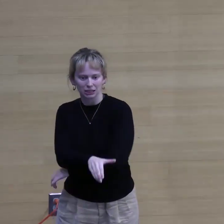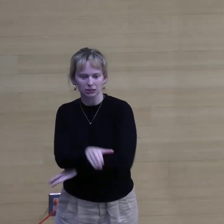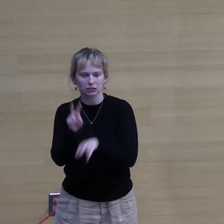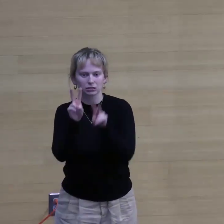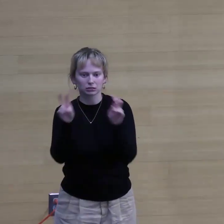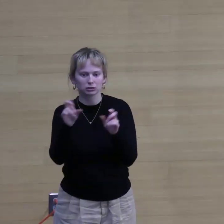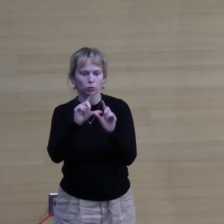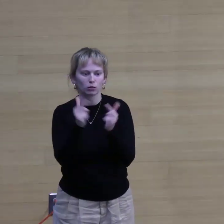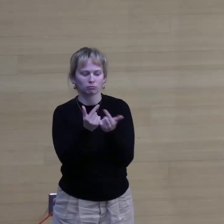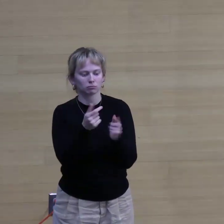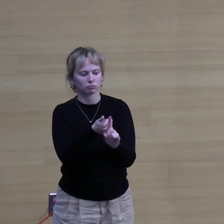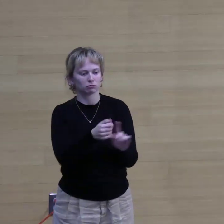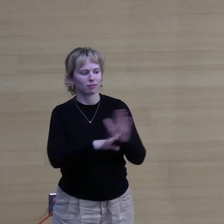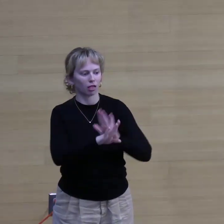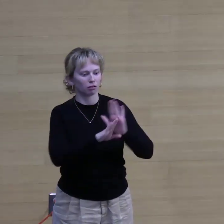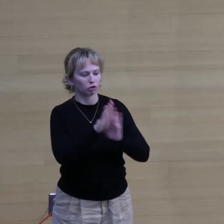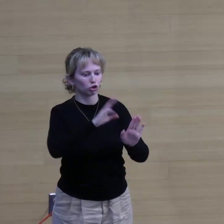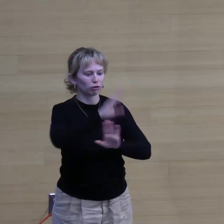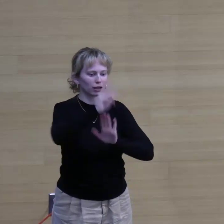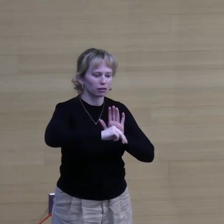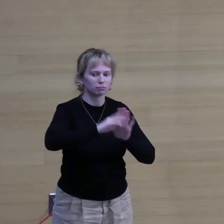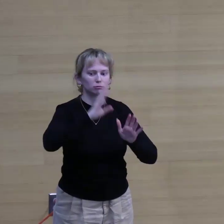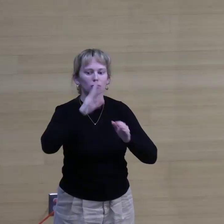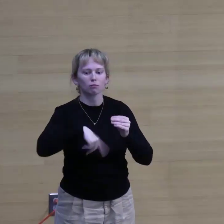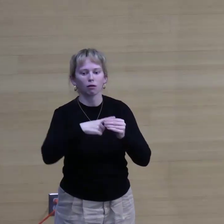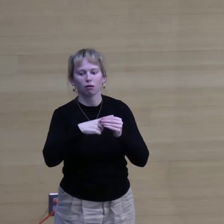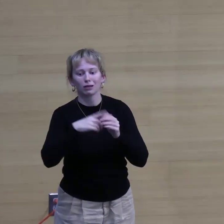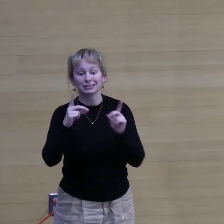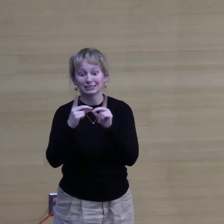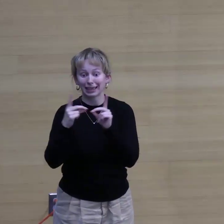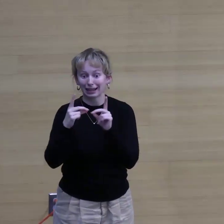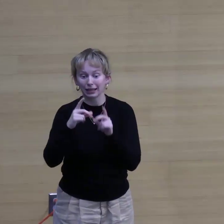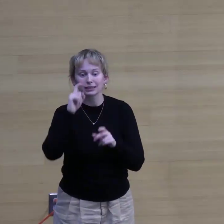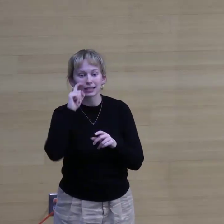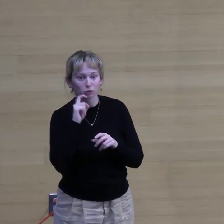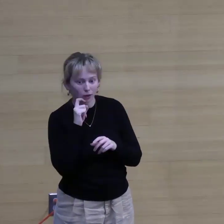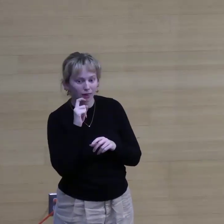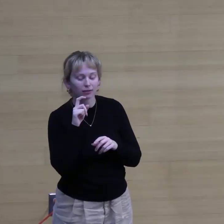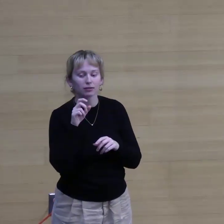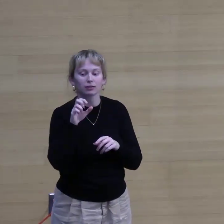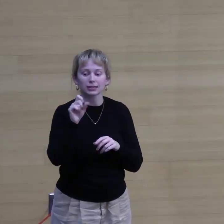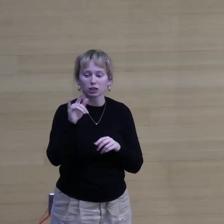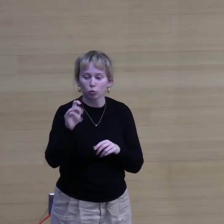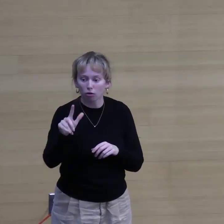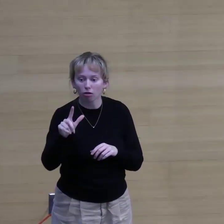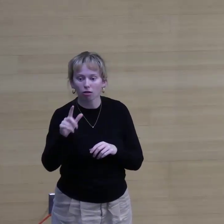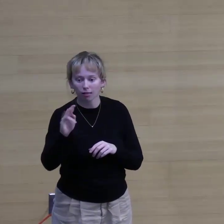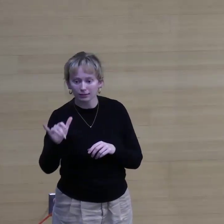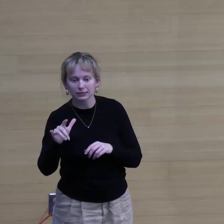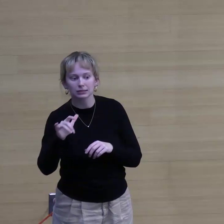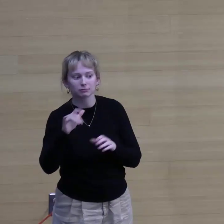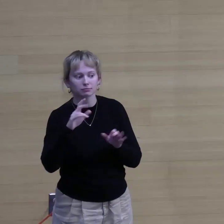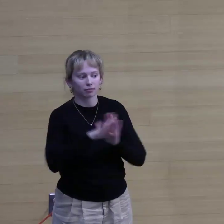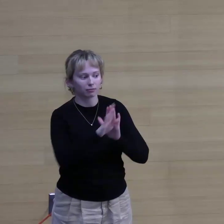had developed curriculum to talk about dating and sexuality with people with intellectual and developmental